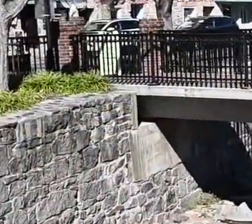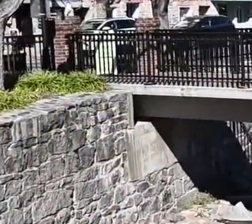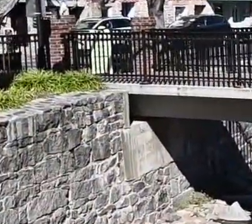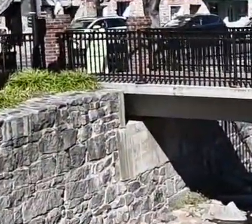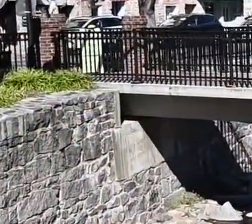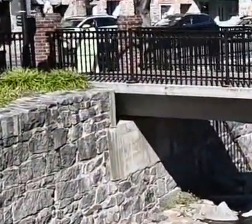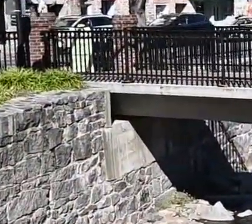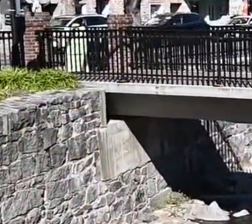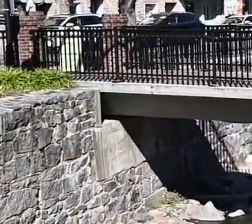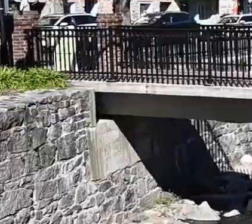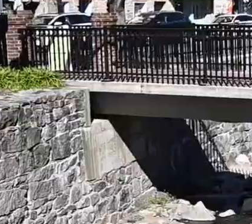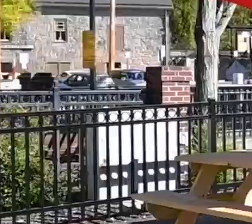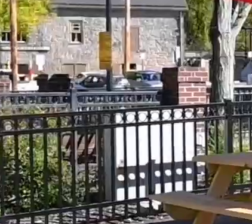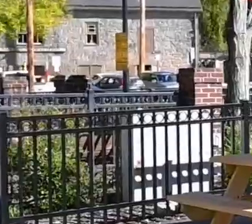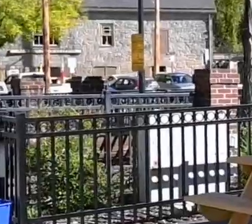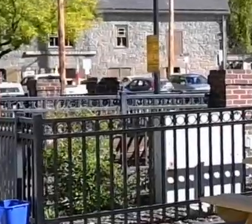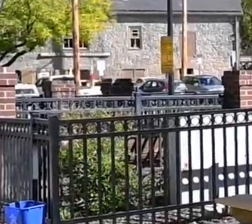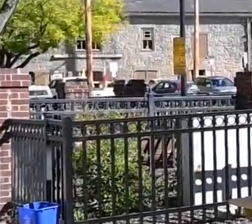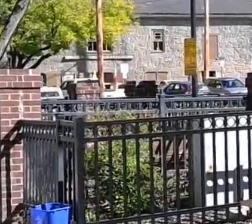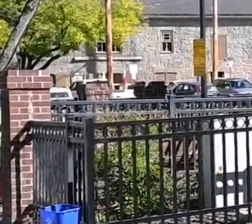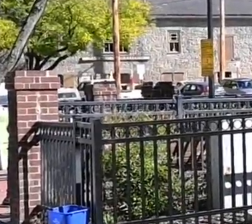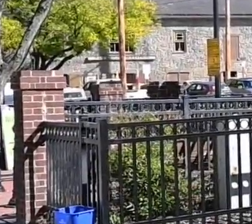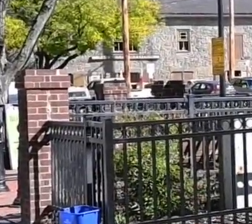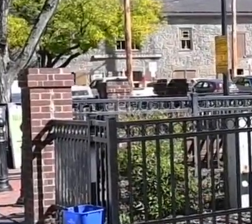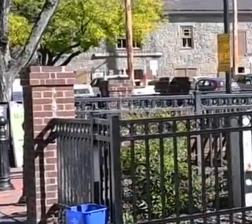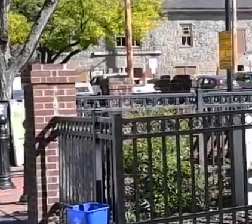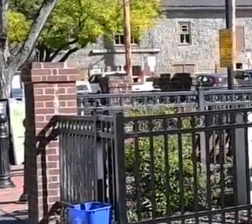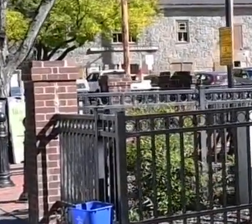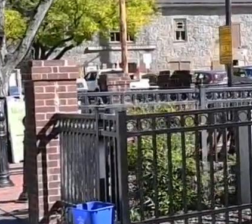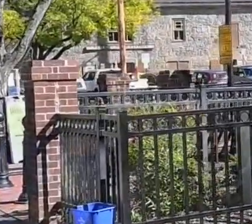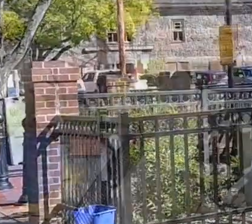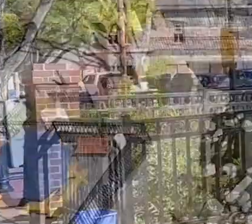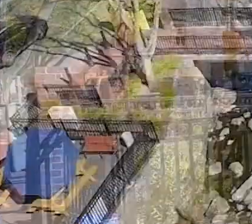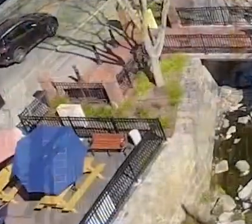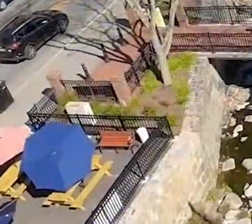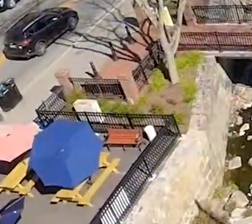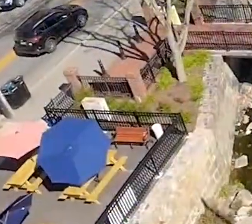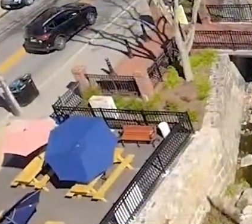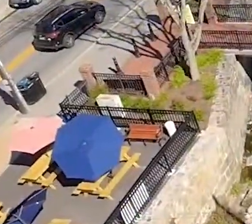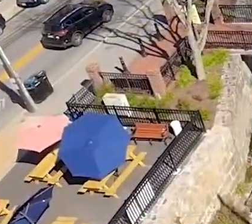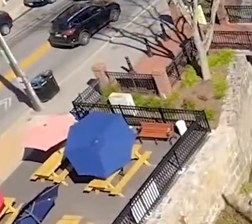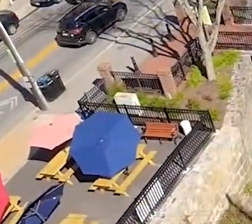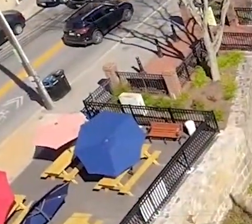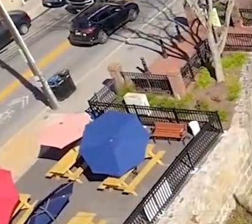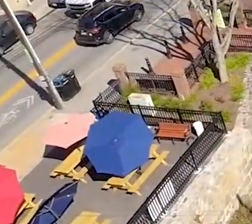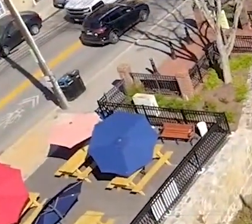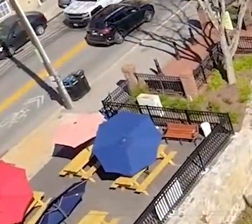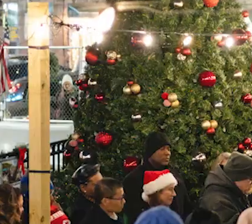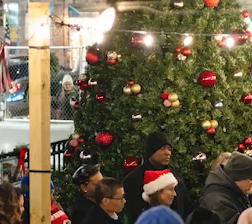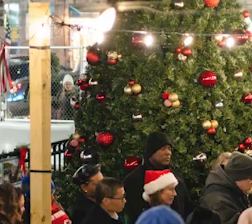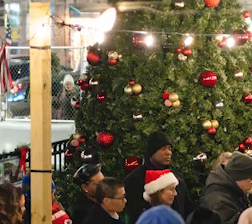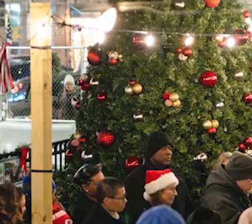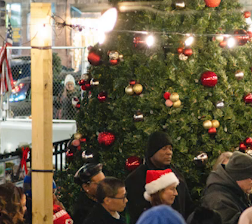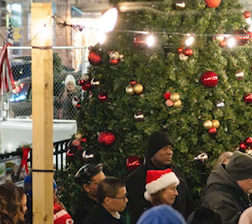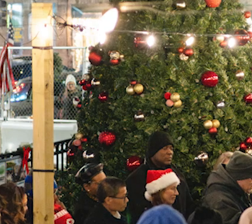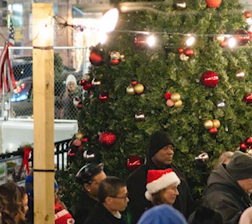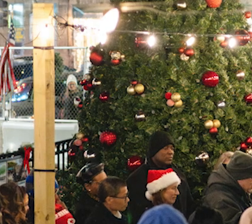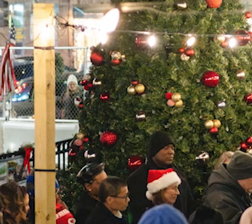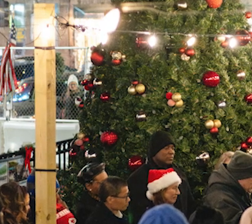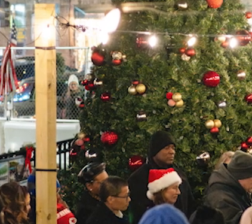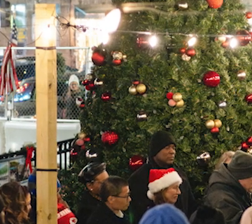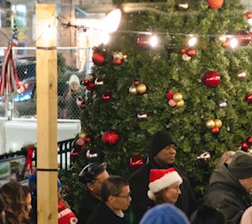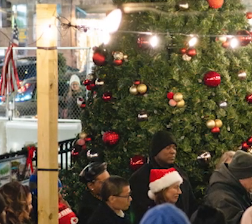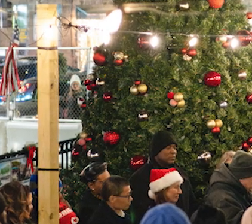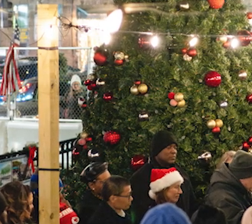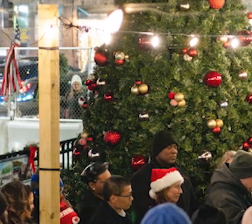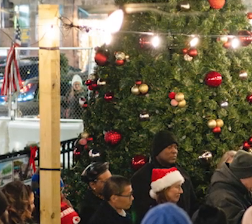with visitors during major events such as Halloween, Main Street Music Fest, and Midnight